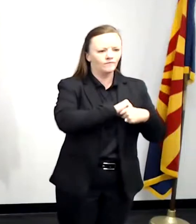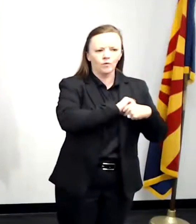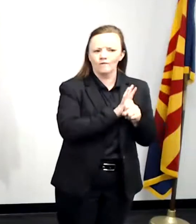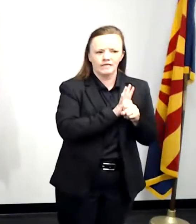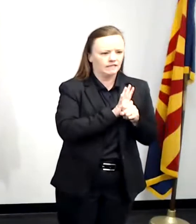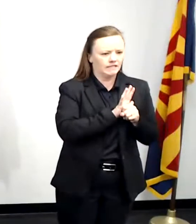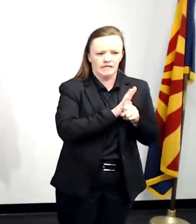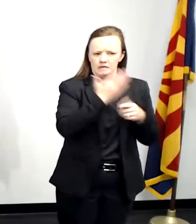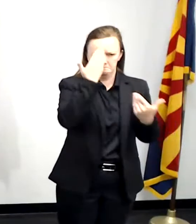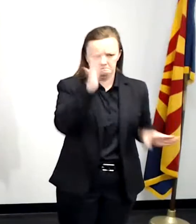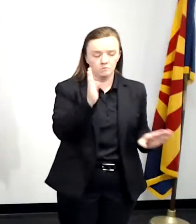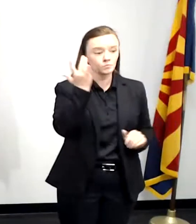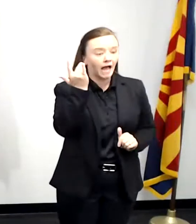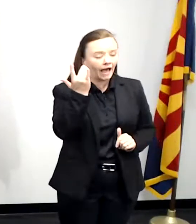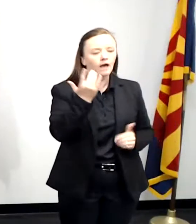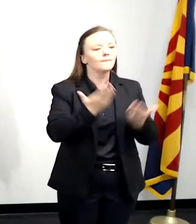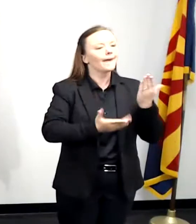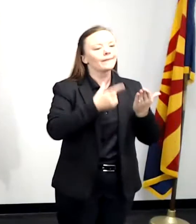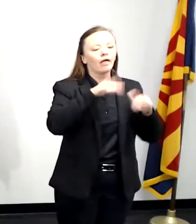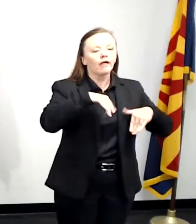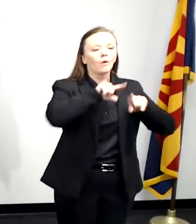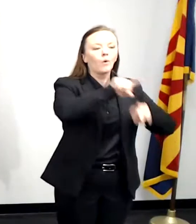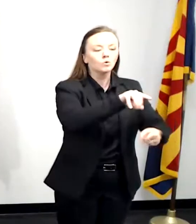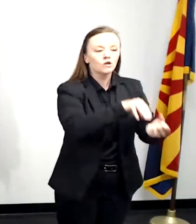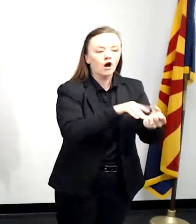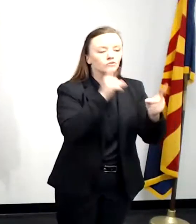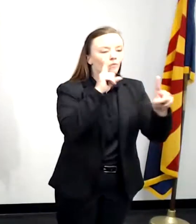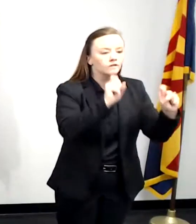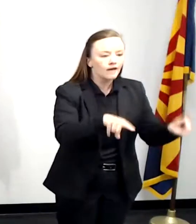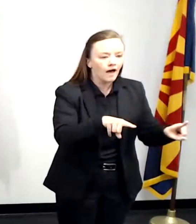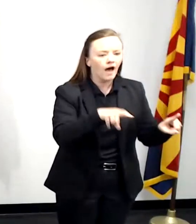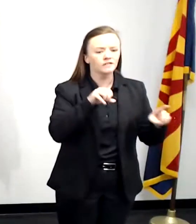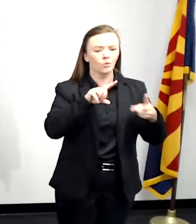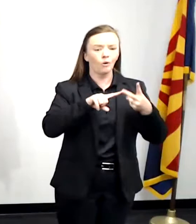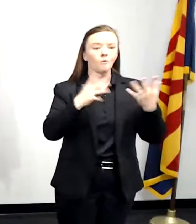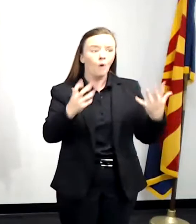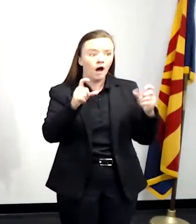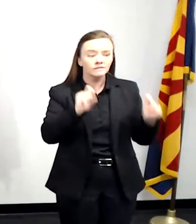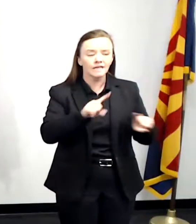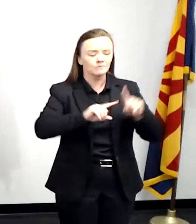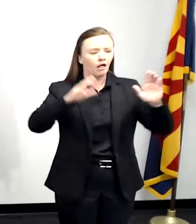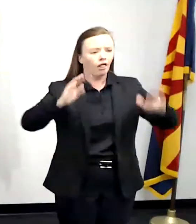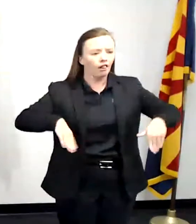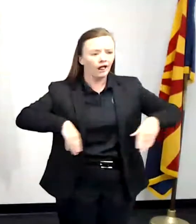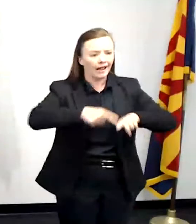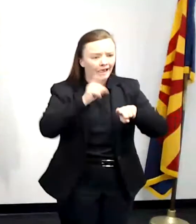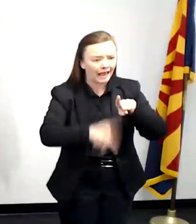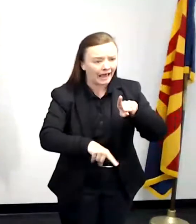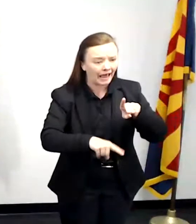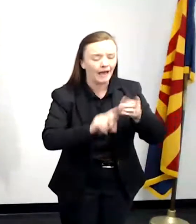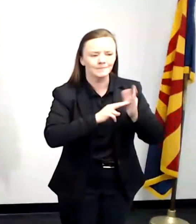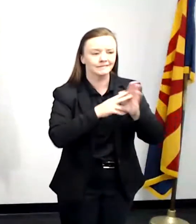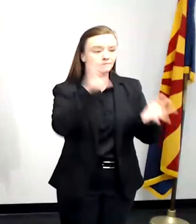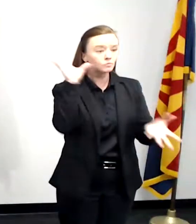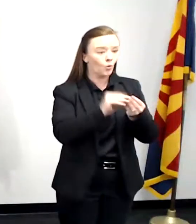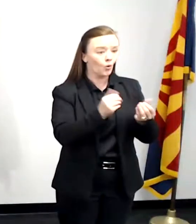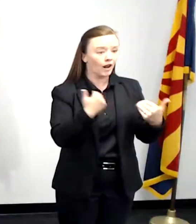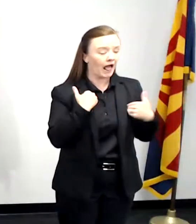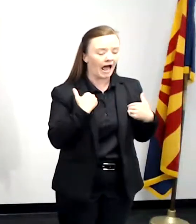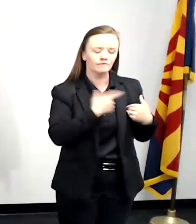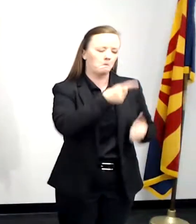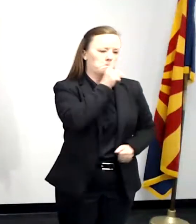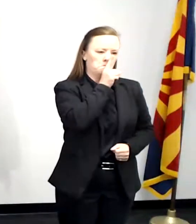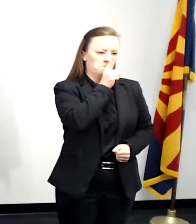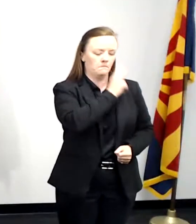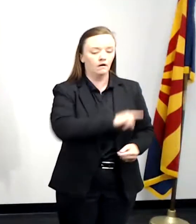aren't going to their healthcare provider to get tested or just can't get tested. It also doesn't tell me how many people have the